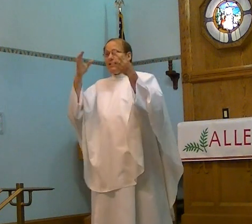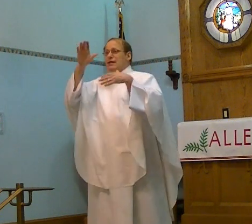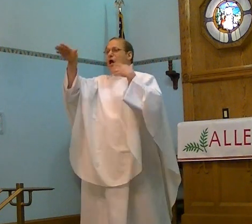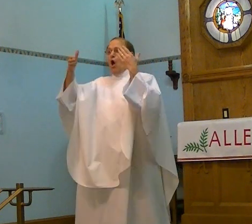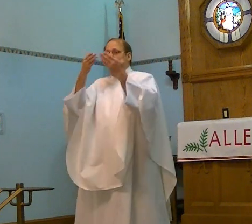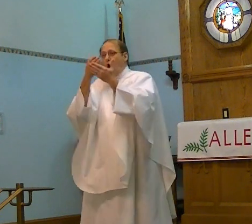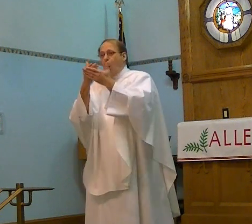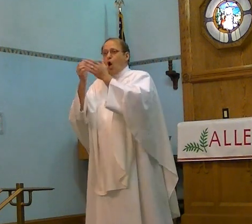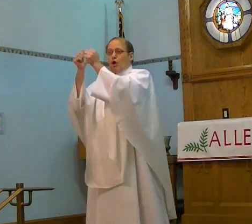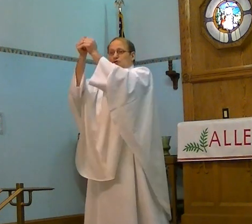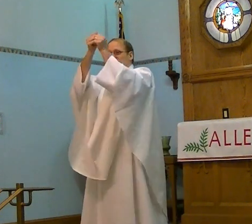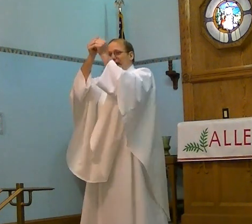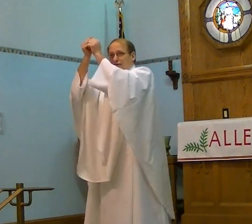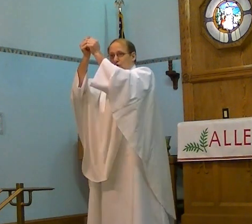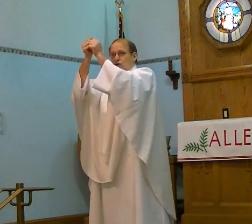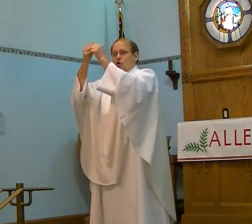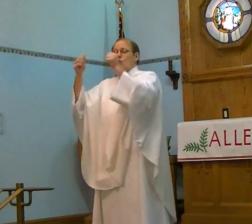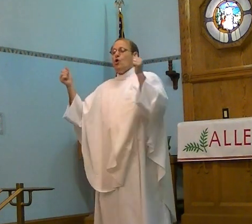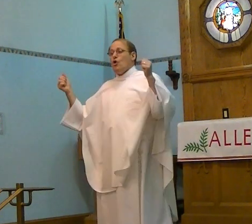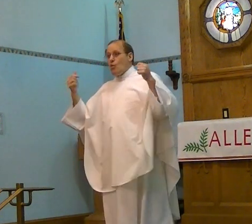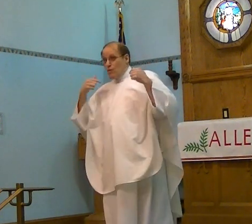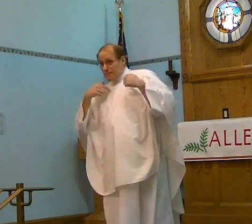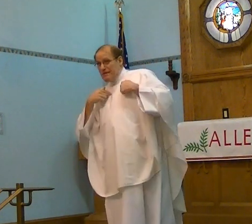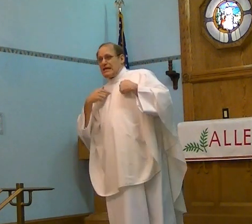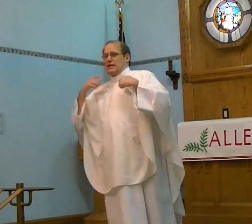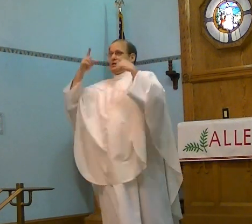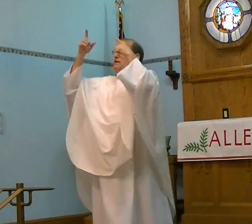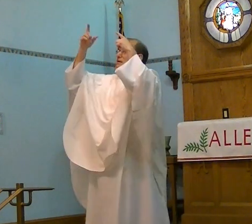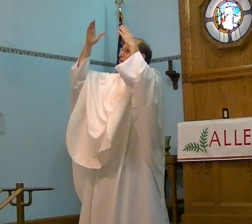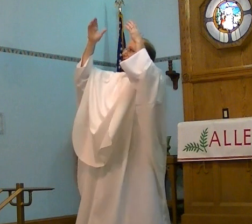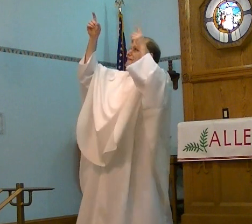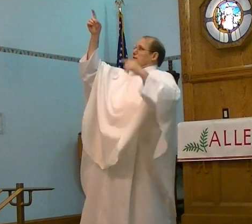all together with me and Heather.